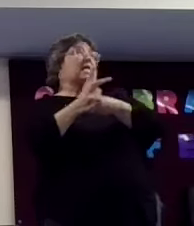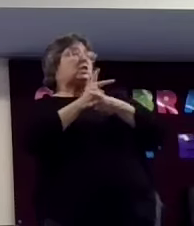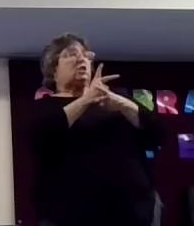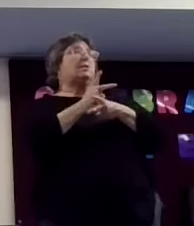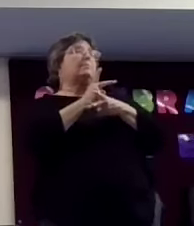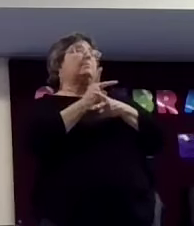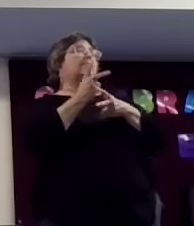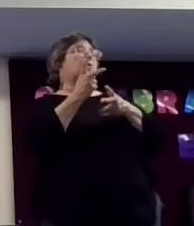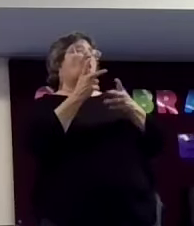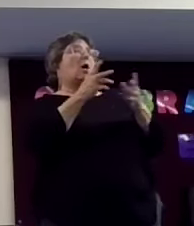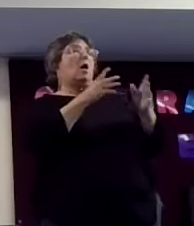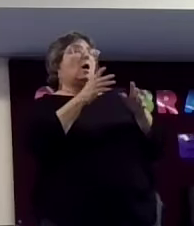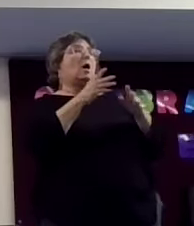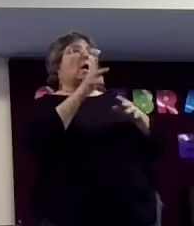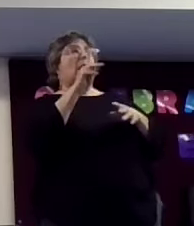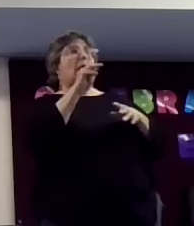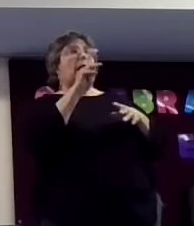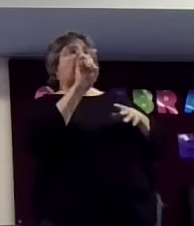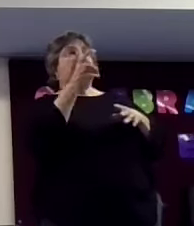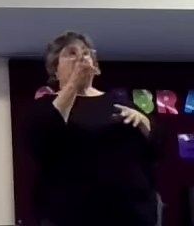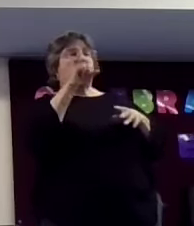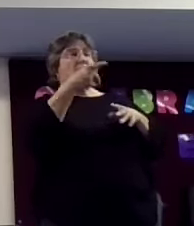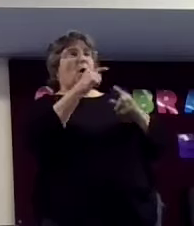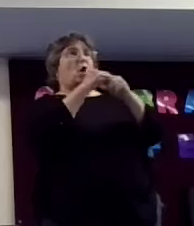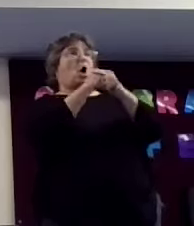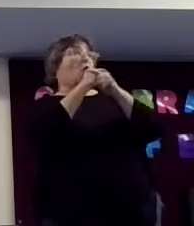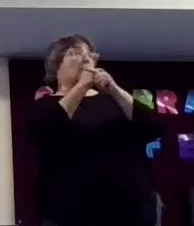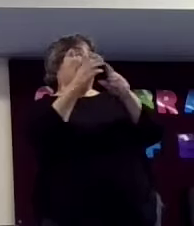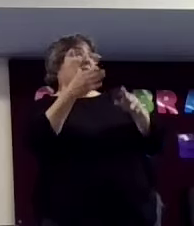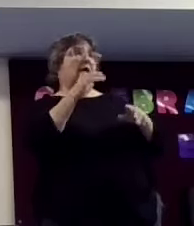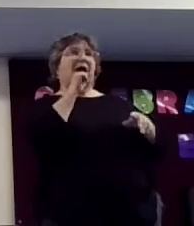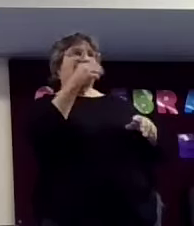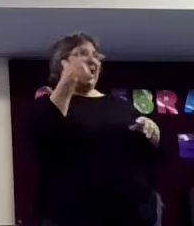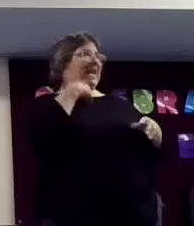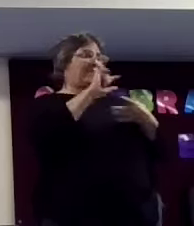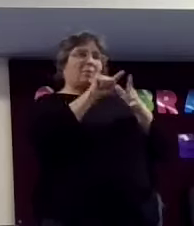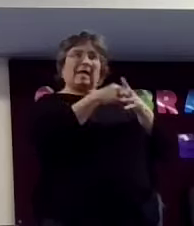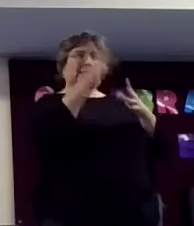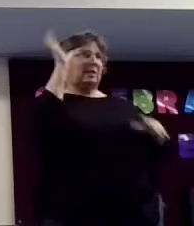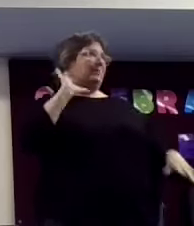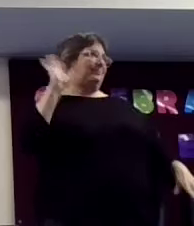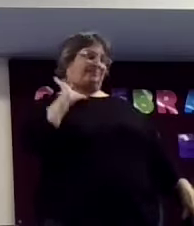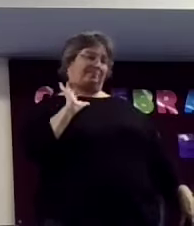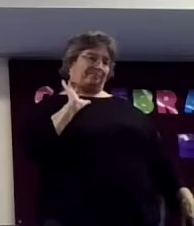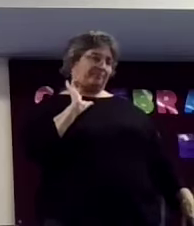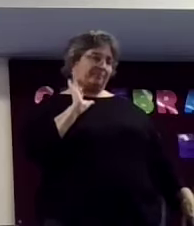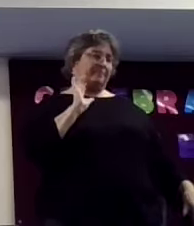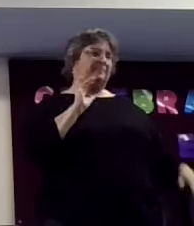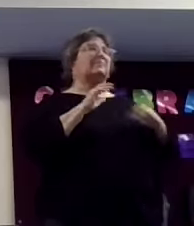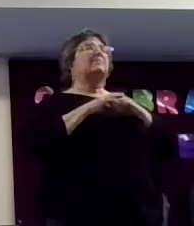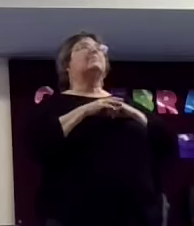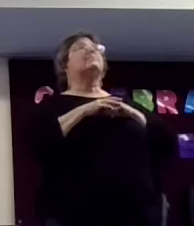arrangement? Okay, so kinship guardianship, I think, is the best. They didn't have that when I started in family court 25 years ago. And it is